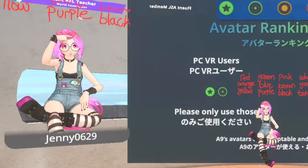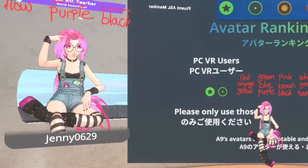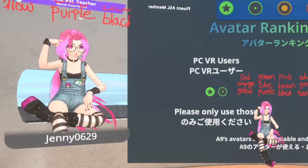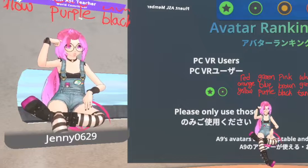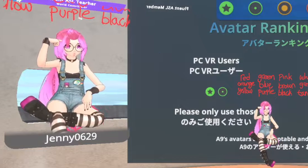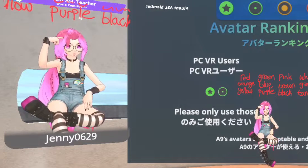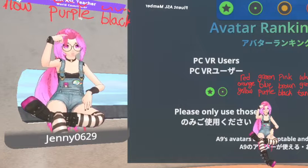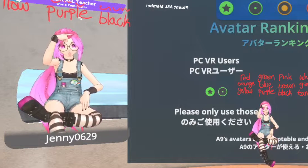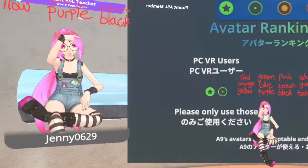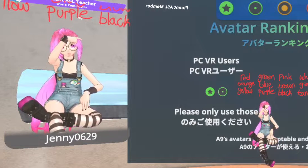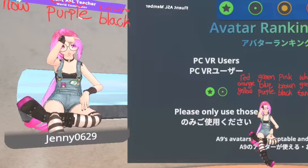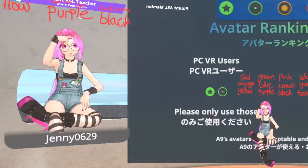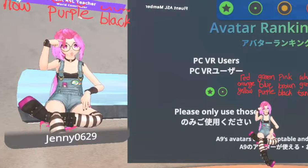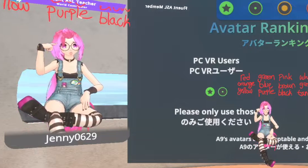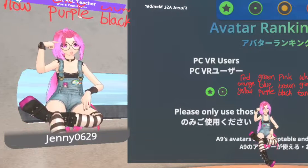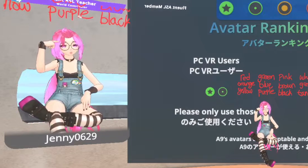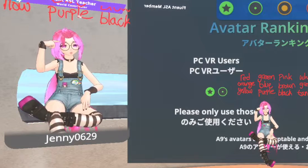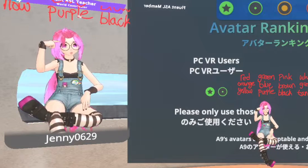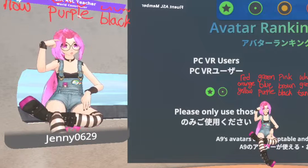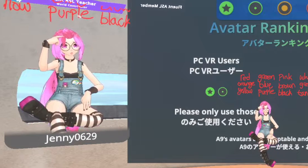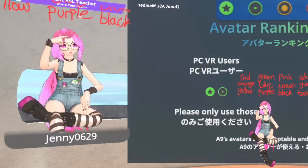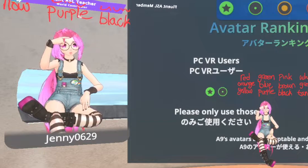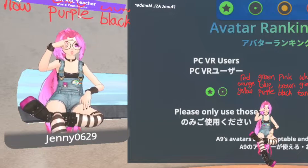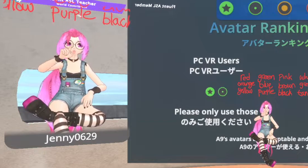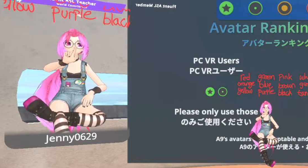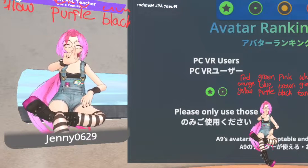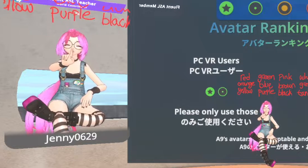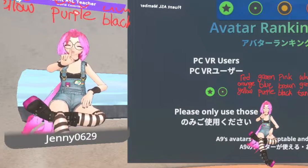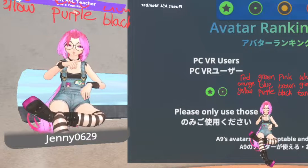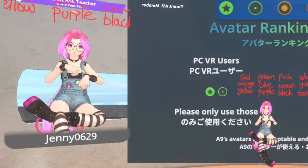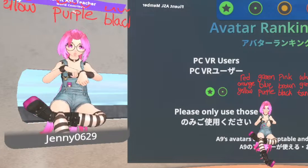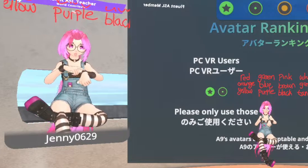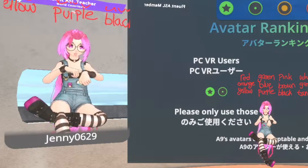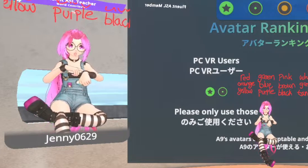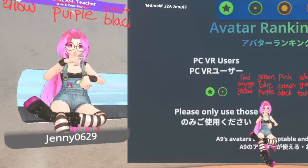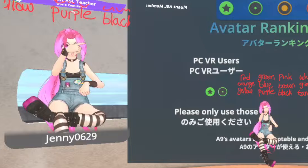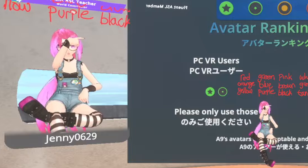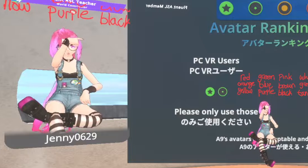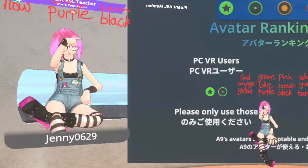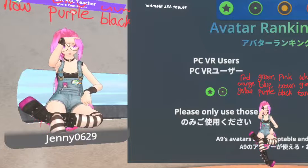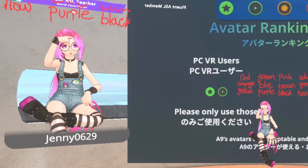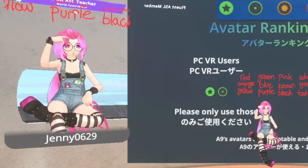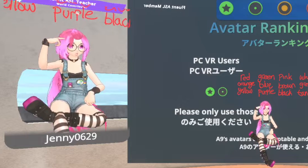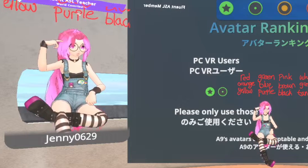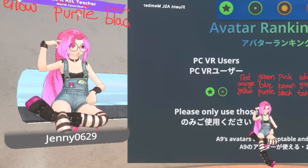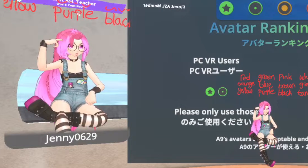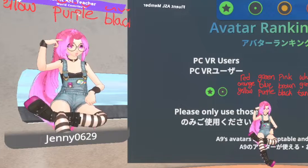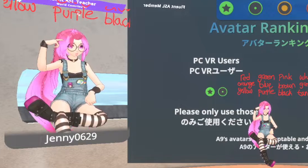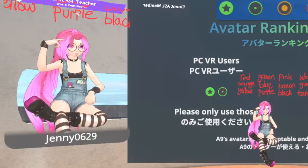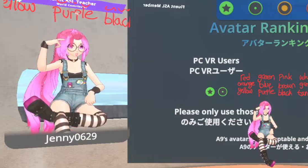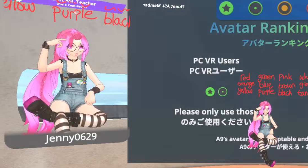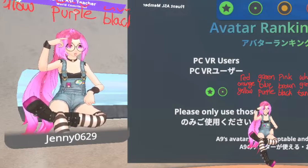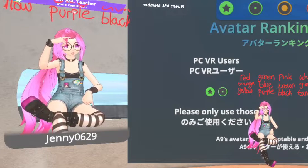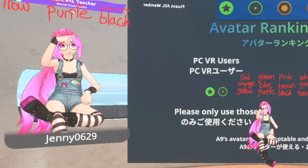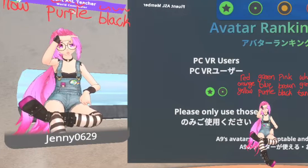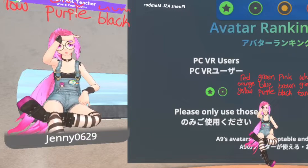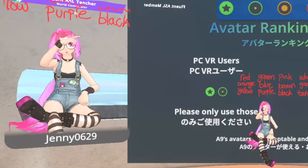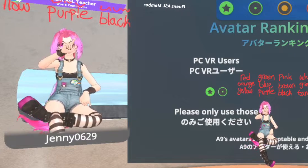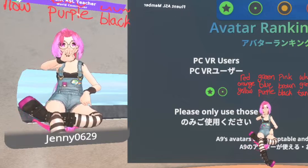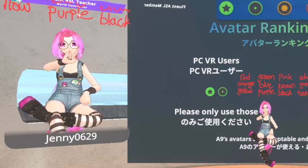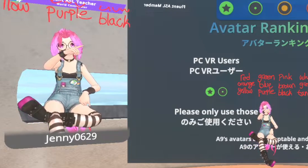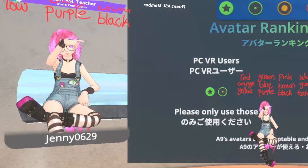because black, if you wear it out in the summer, you get really hot. So one time like